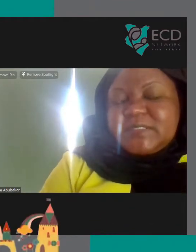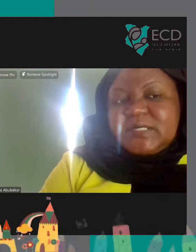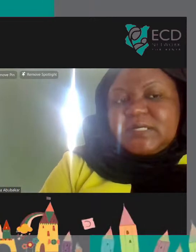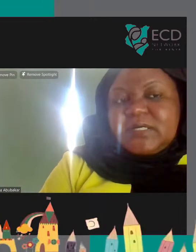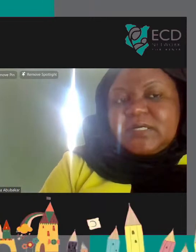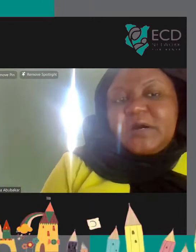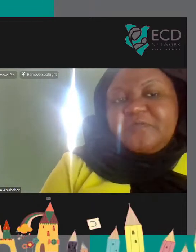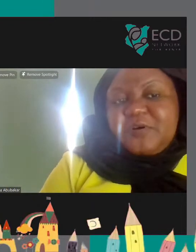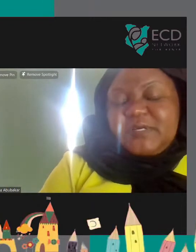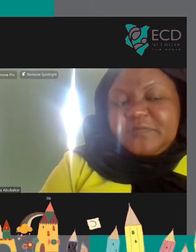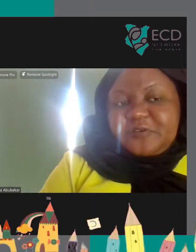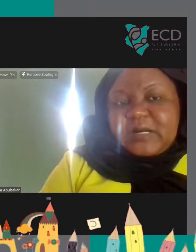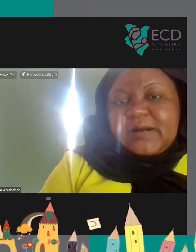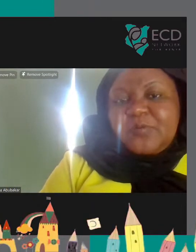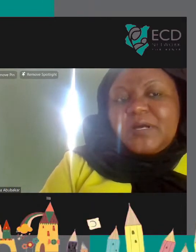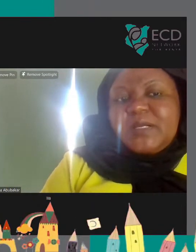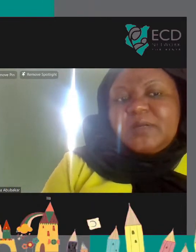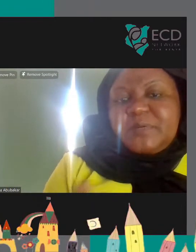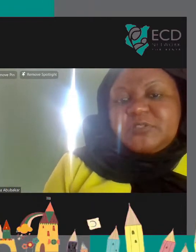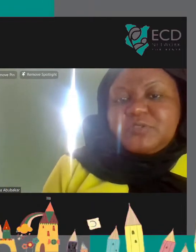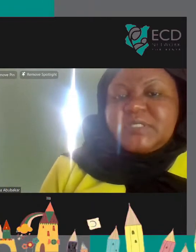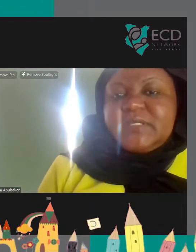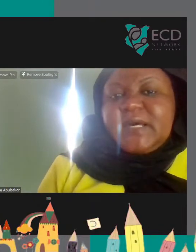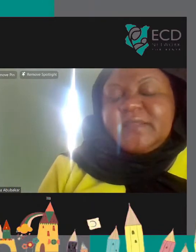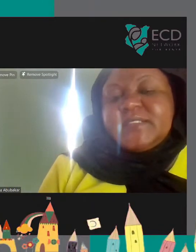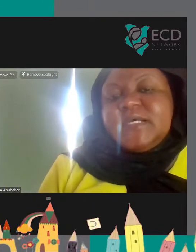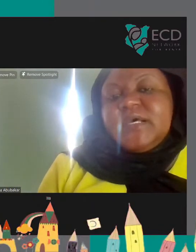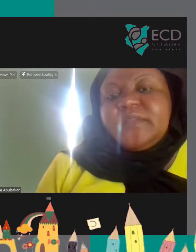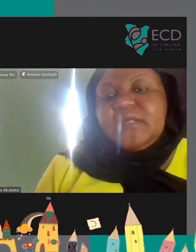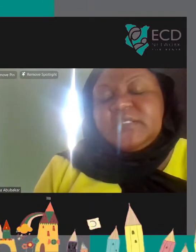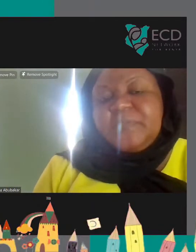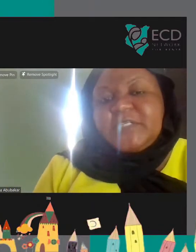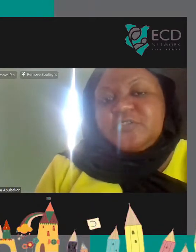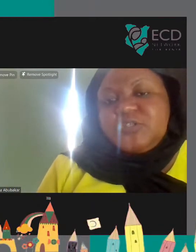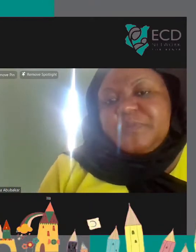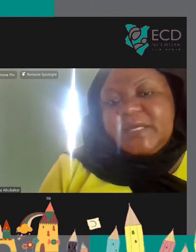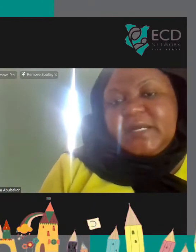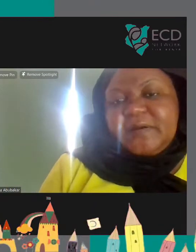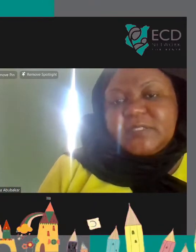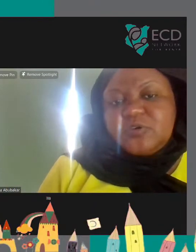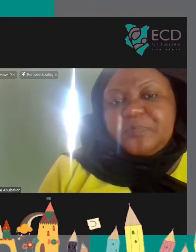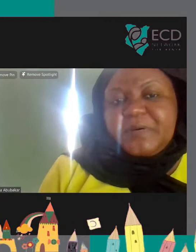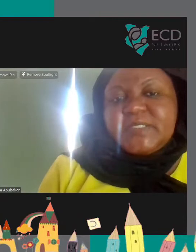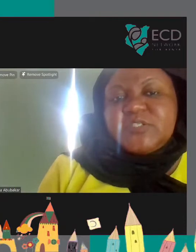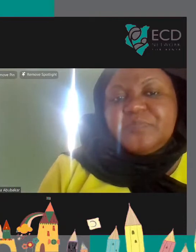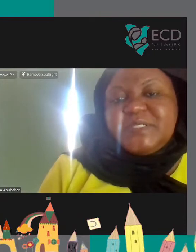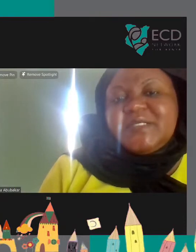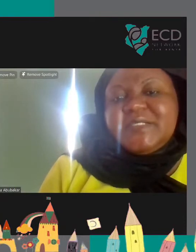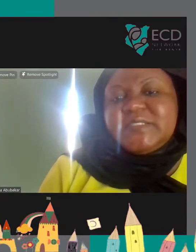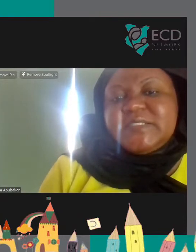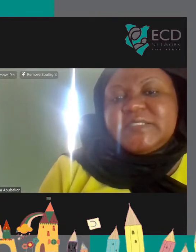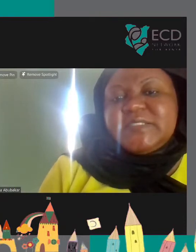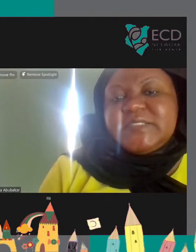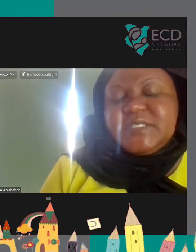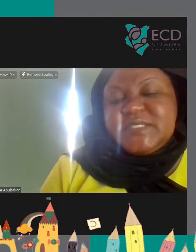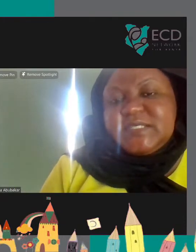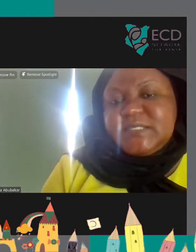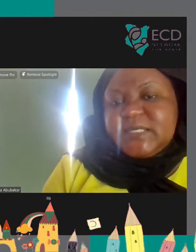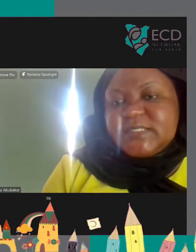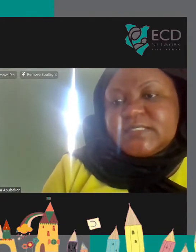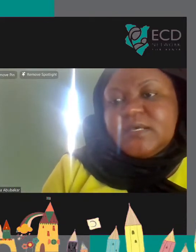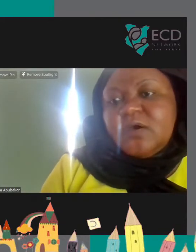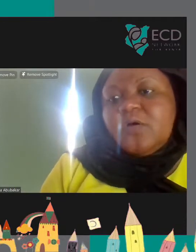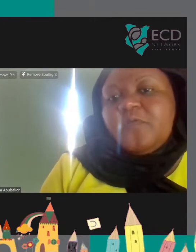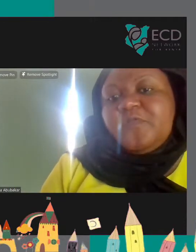pre-pandemic data. We do have only for Kawangware, but not the others. It might not be a direct comparison, but at least this gives us